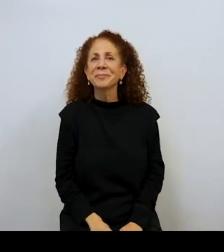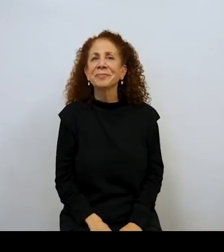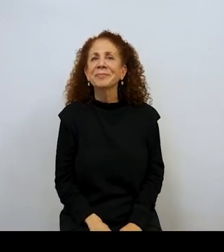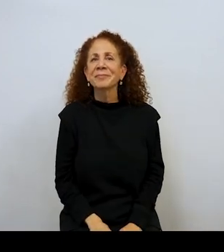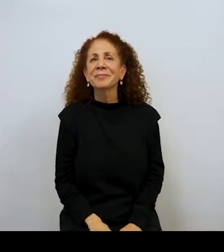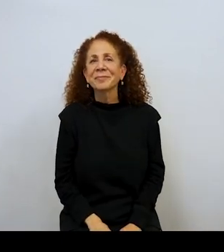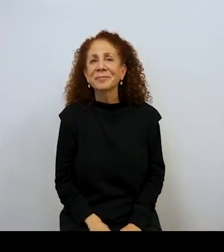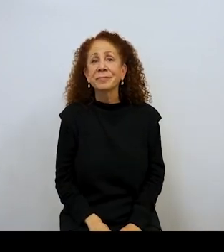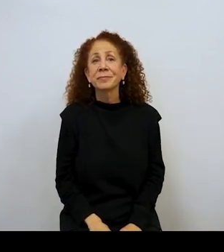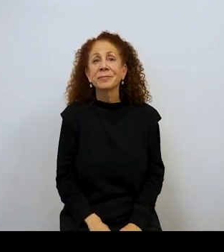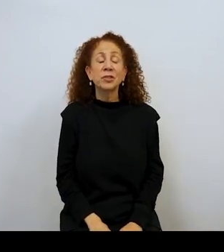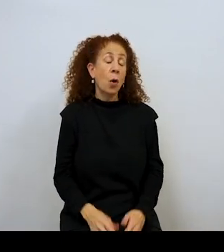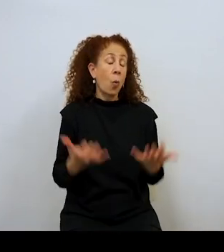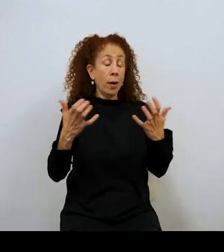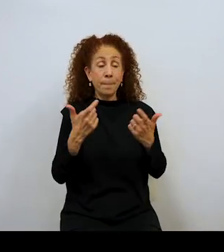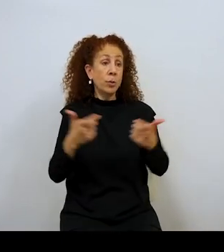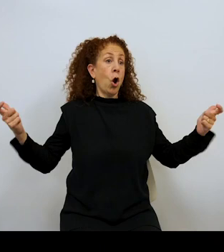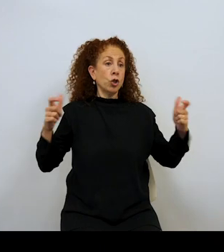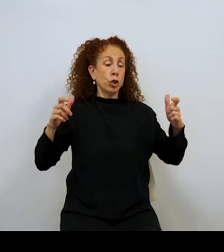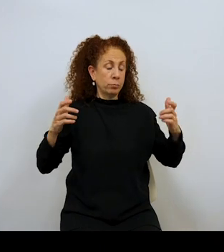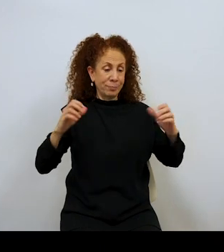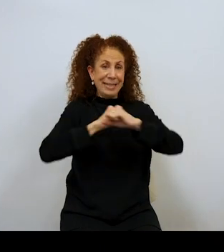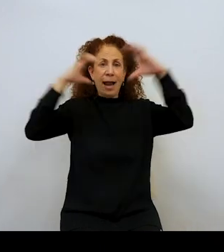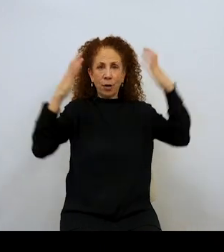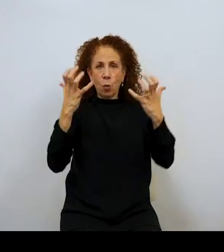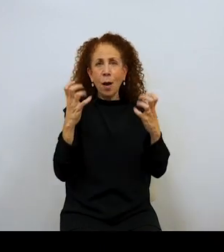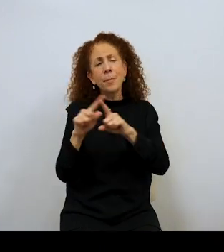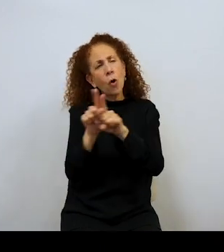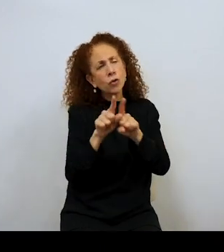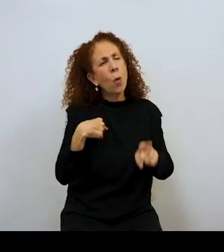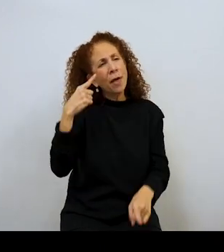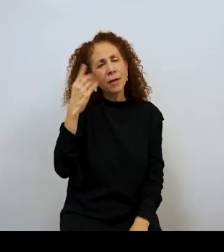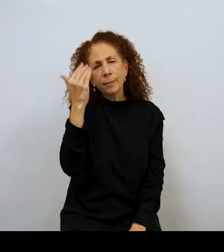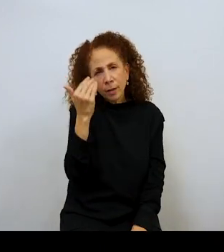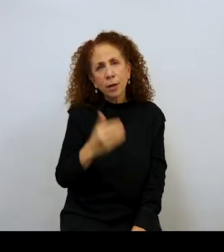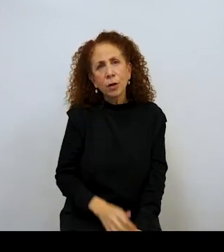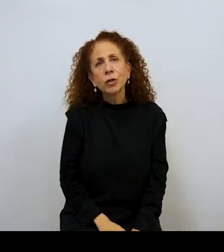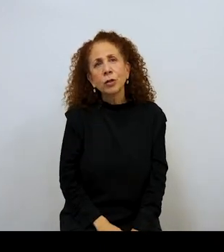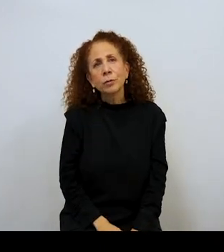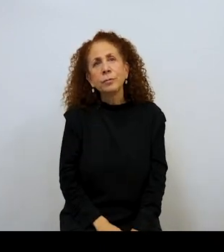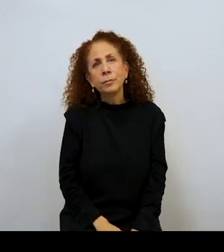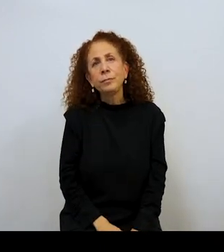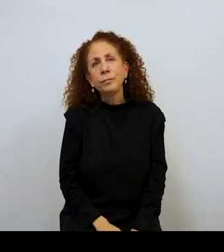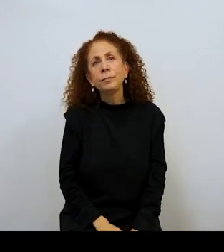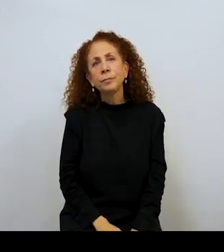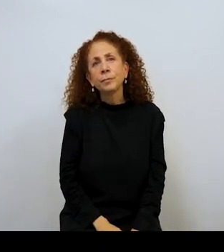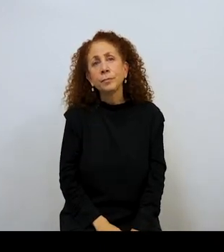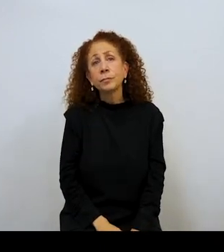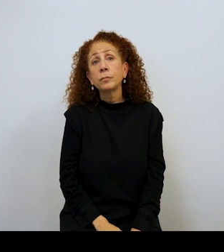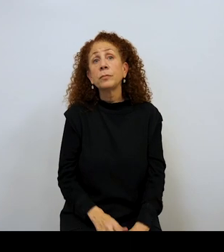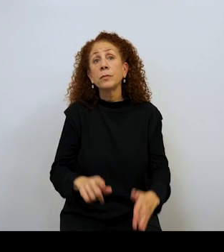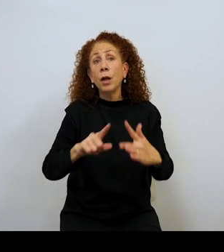much larger kind of canvases, but I expect that's also to do with the fact that I started doing the